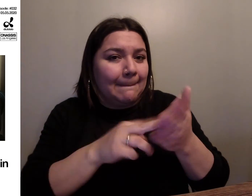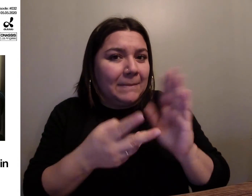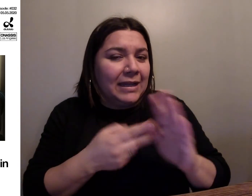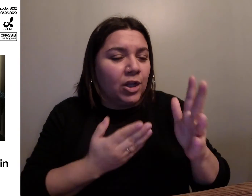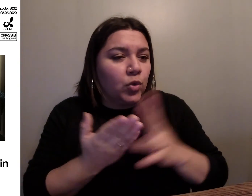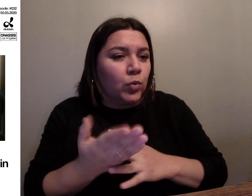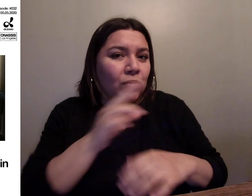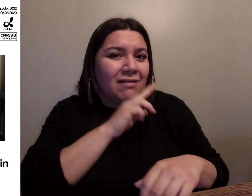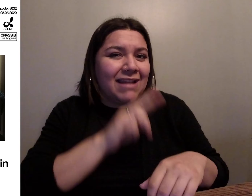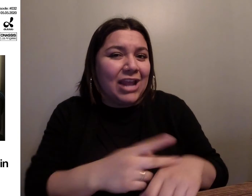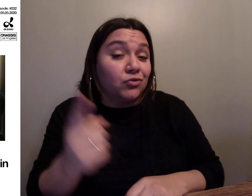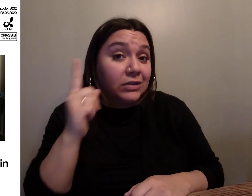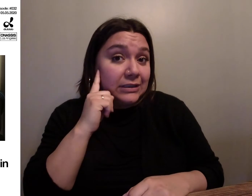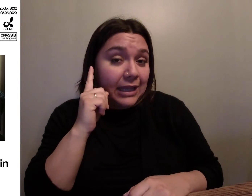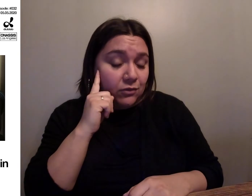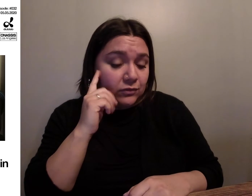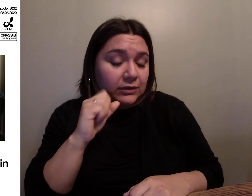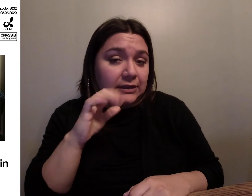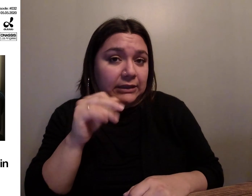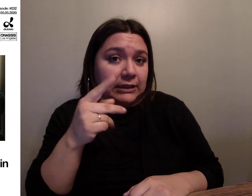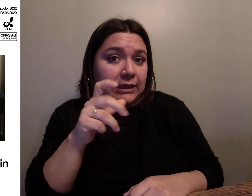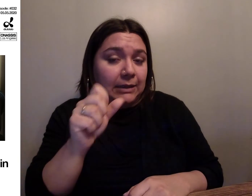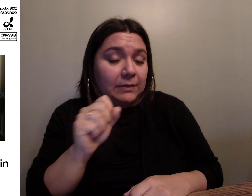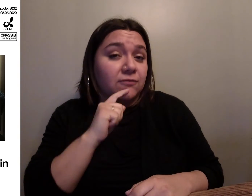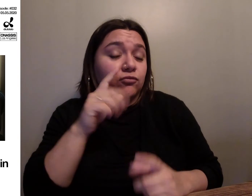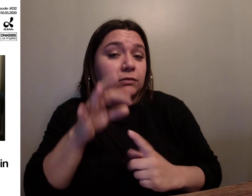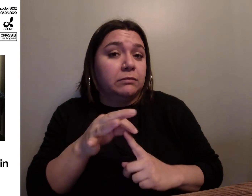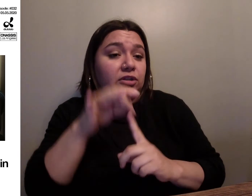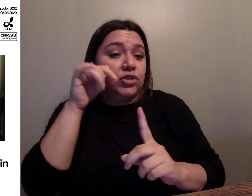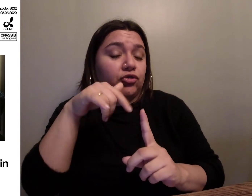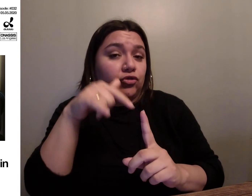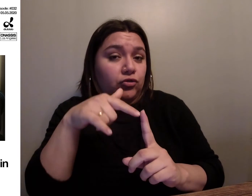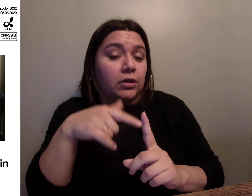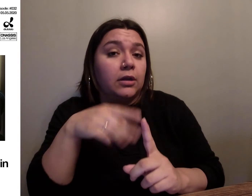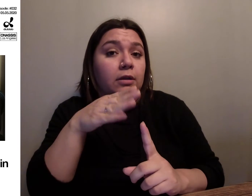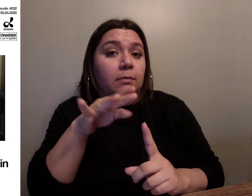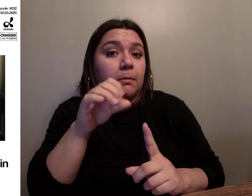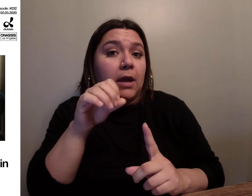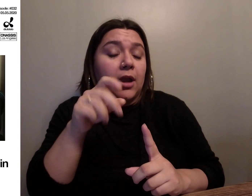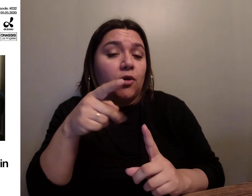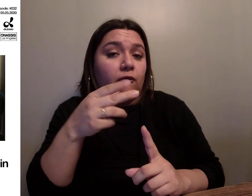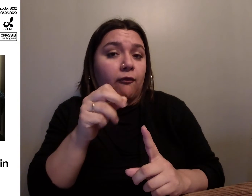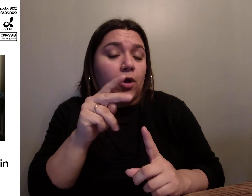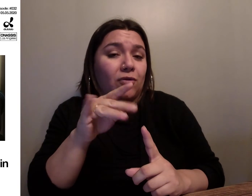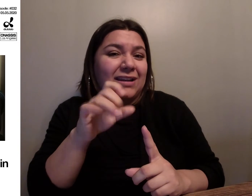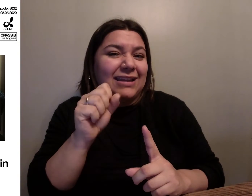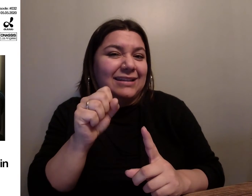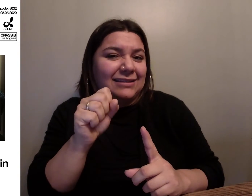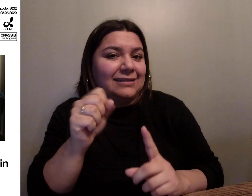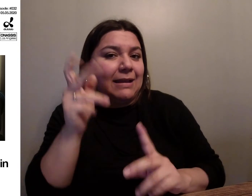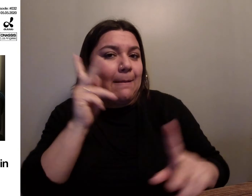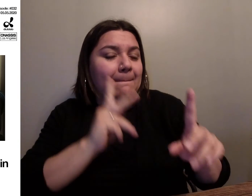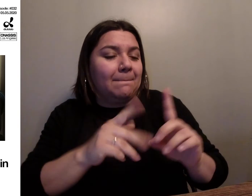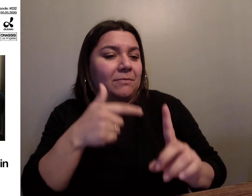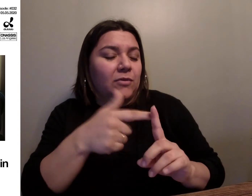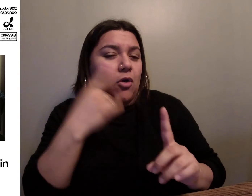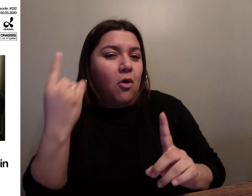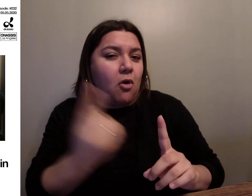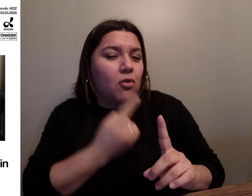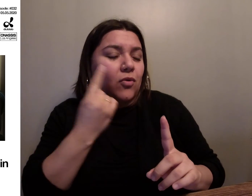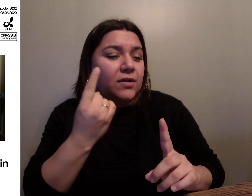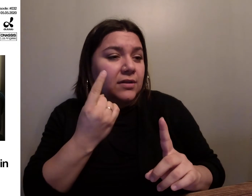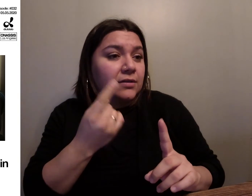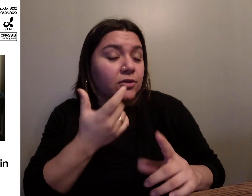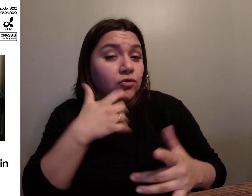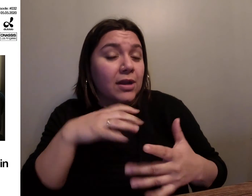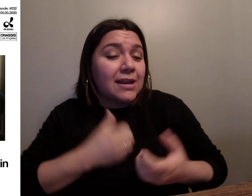will nearly always express answers that approach a level of Socratic truths,